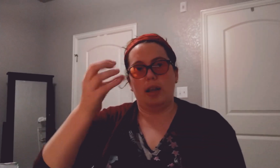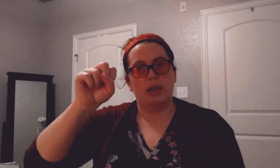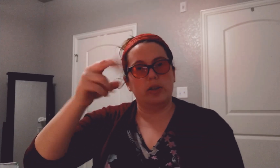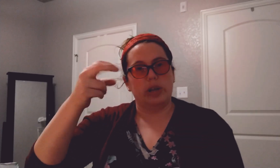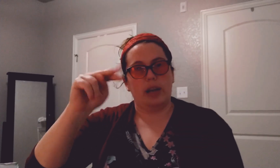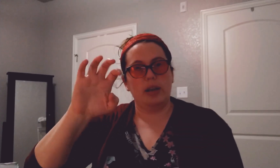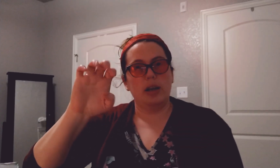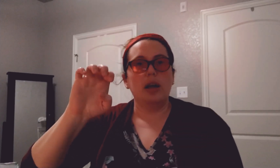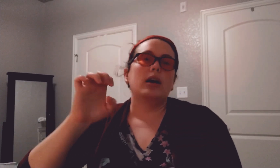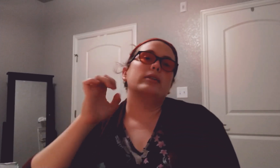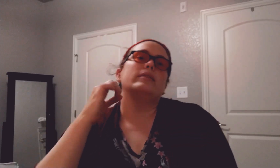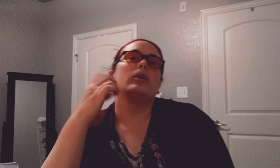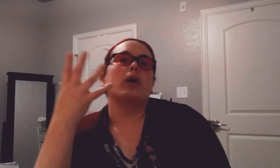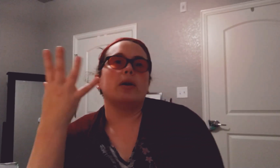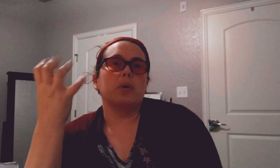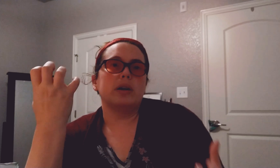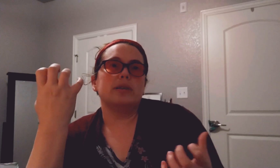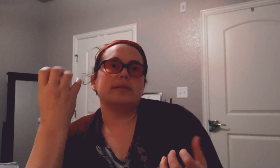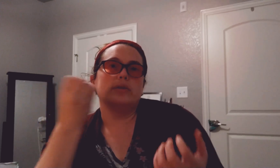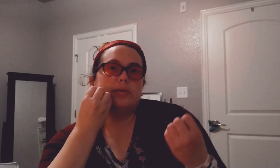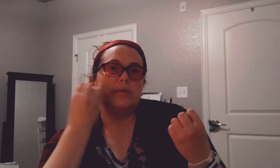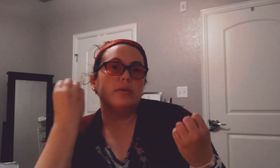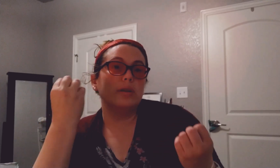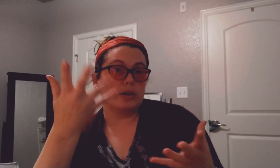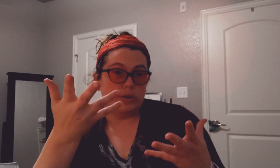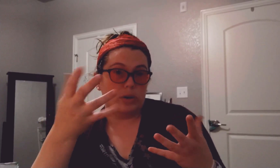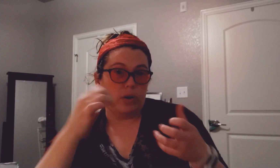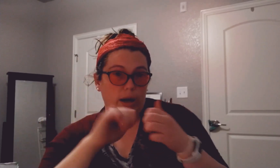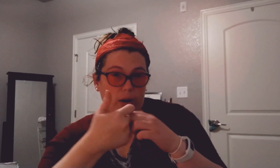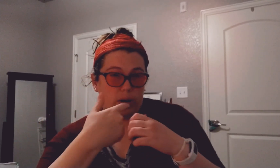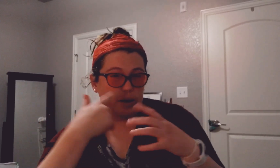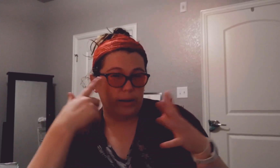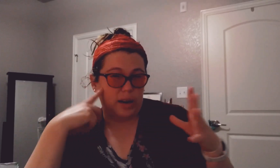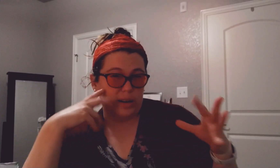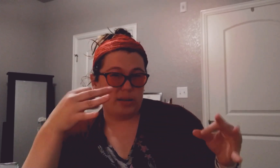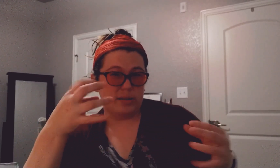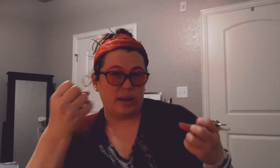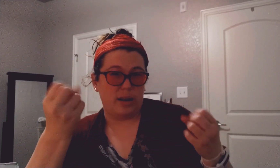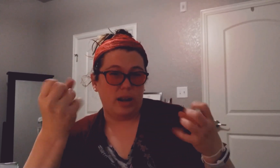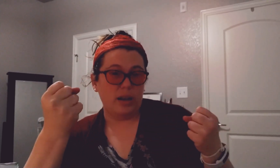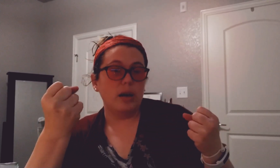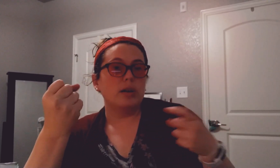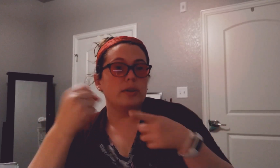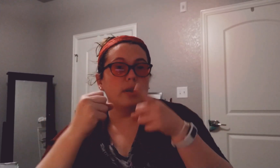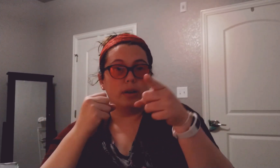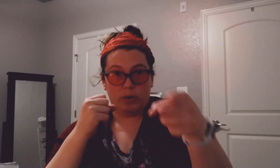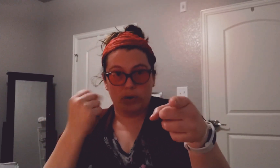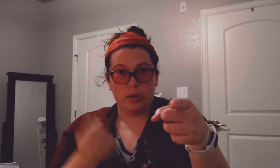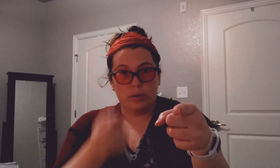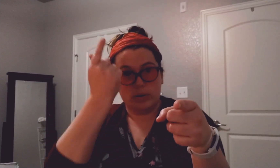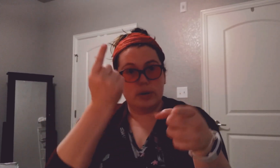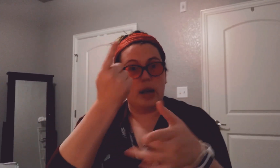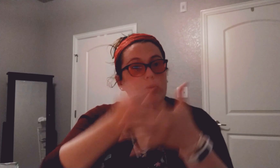and Shane. So, I wanted to let you know how I decided to sign it so that you can understand what